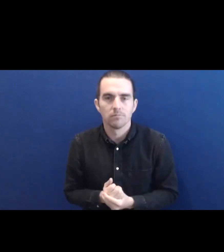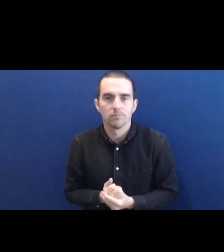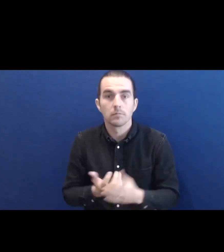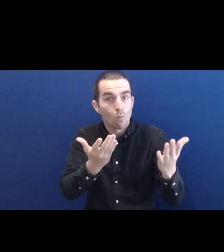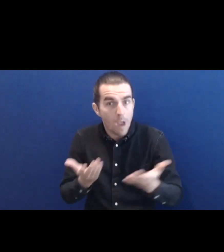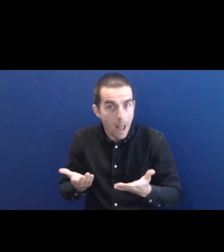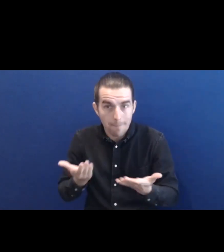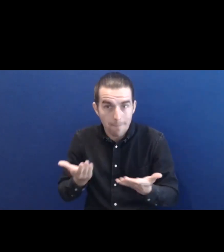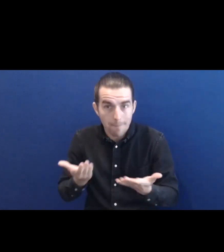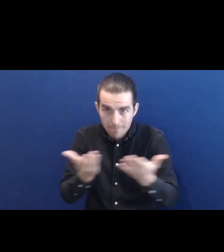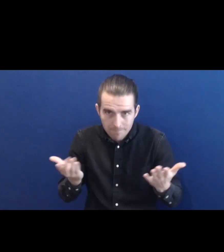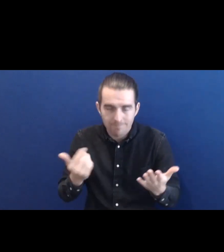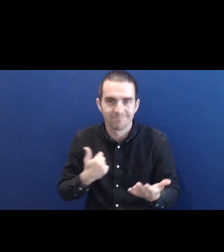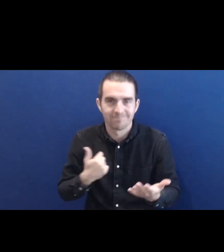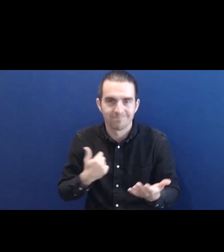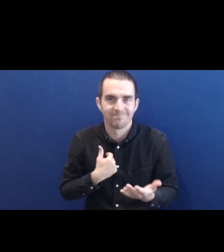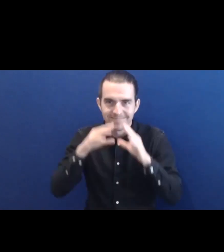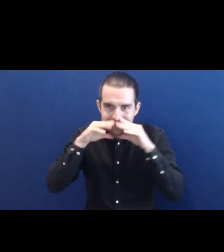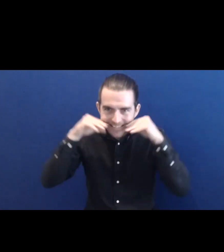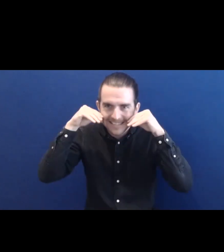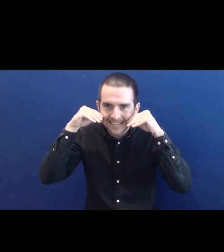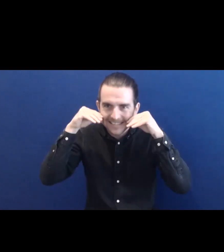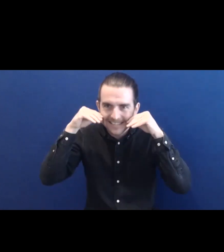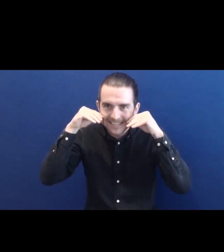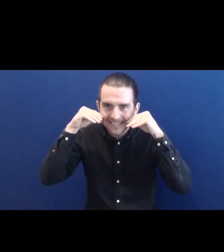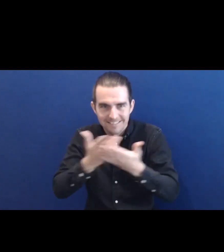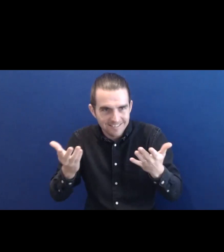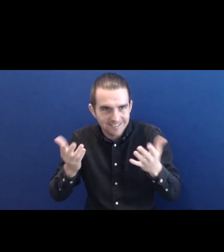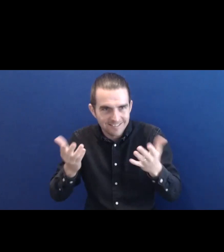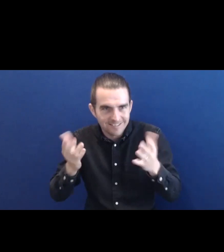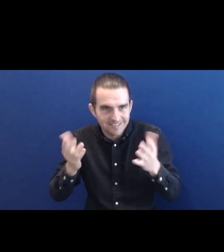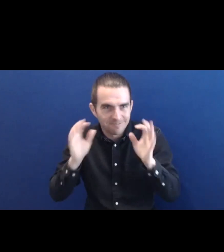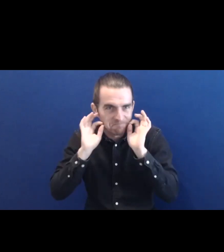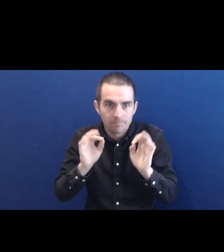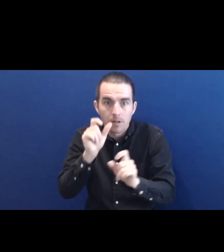looks good numbers present at this webinar.